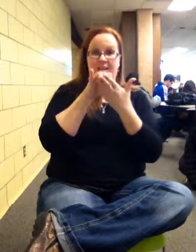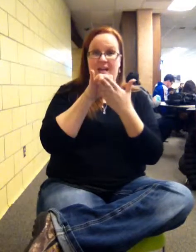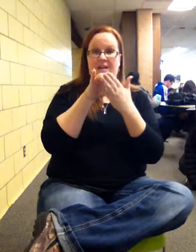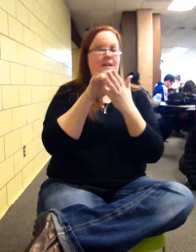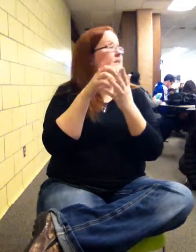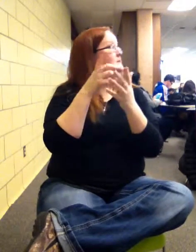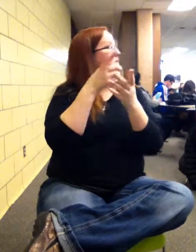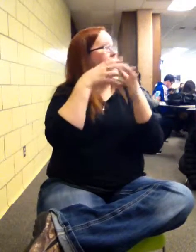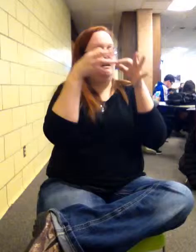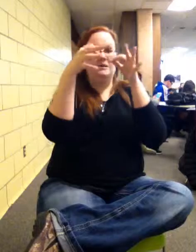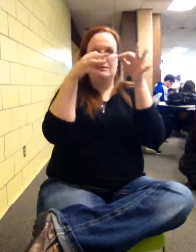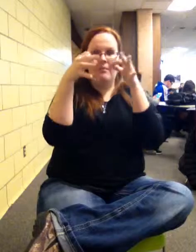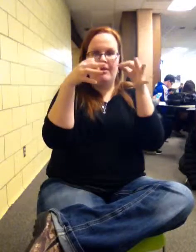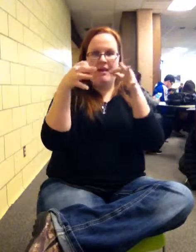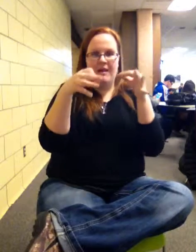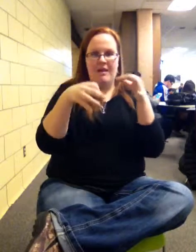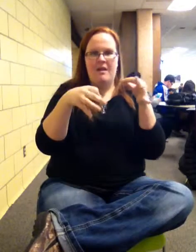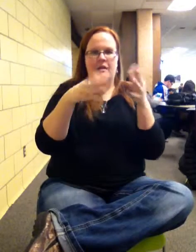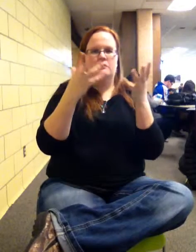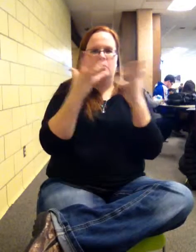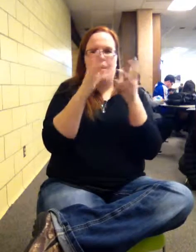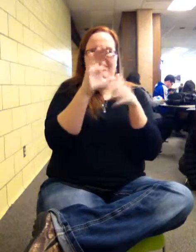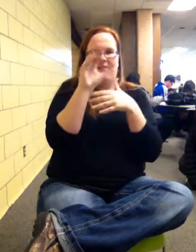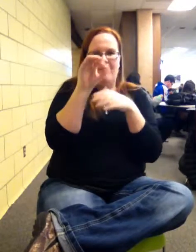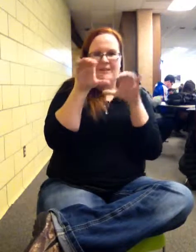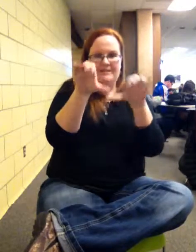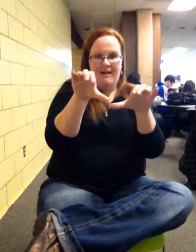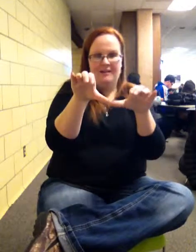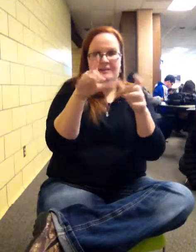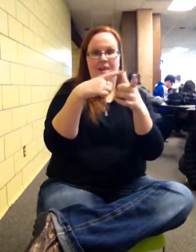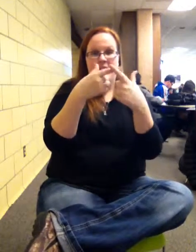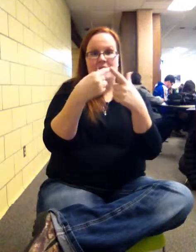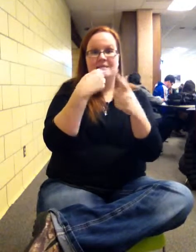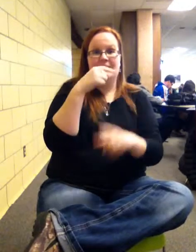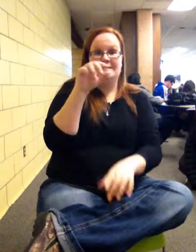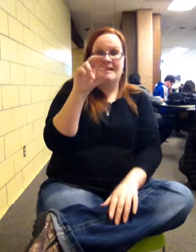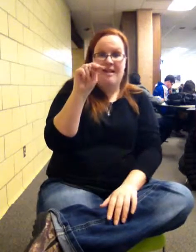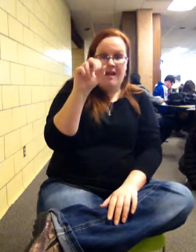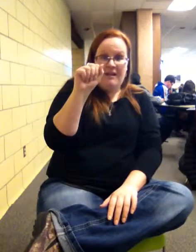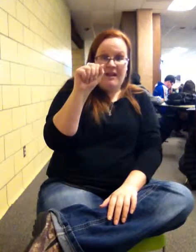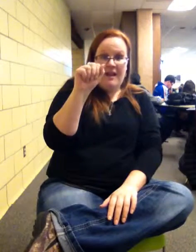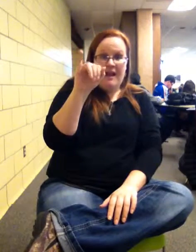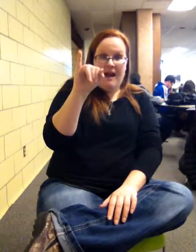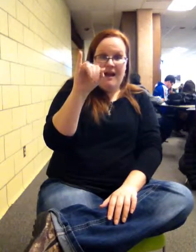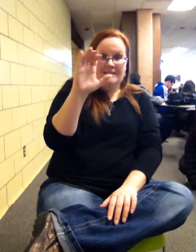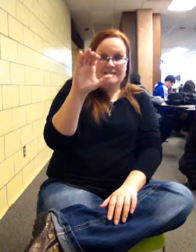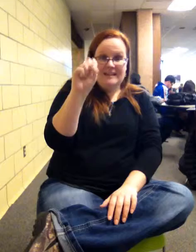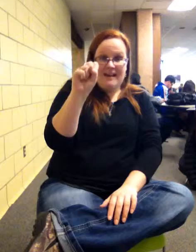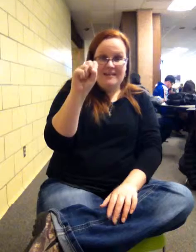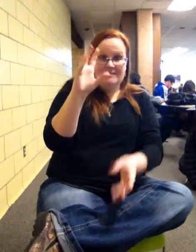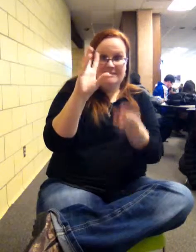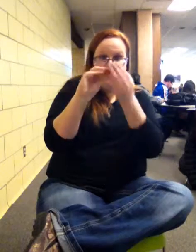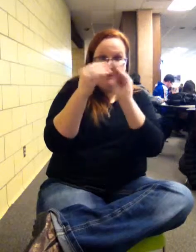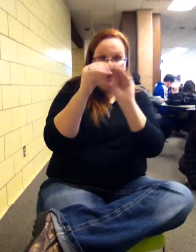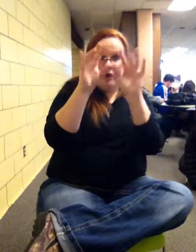of 722211. So if I had given you Starbucks, what you would need to know is that their